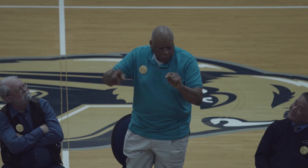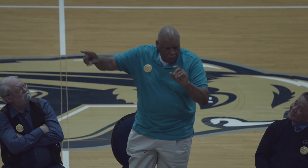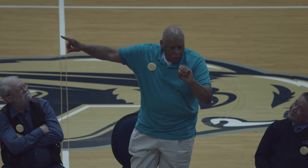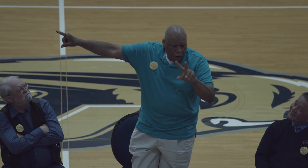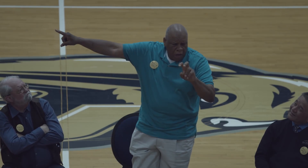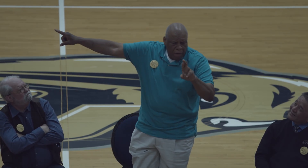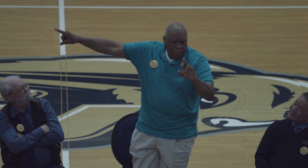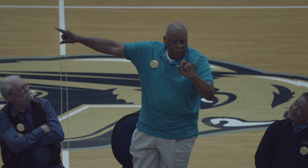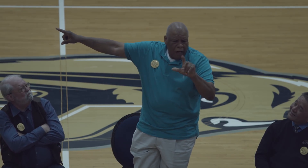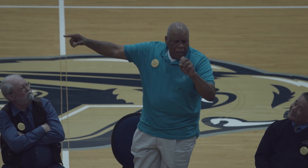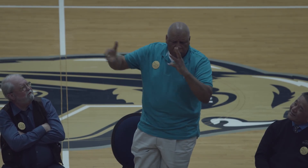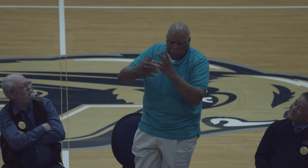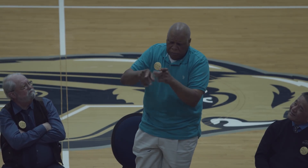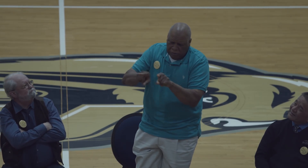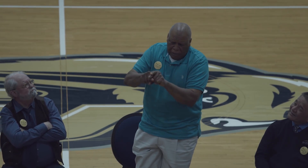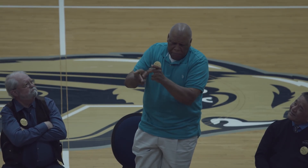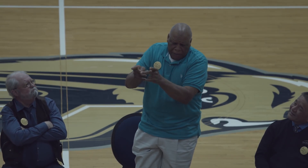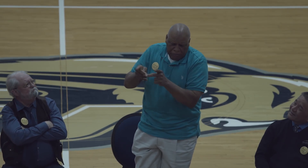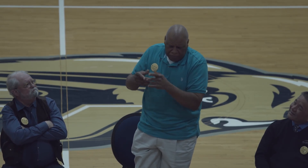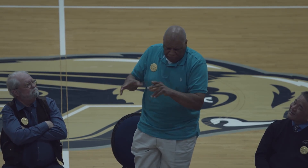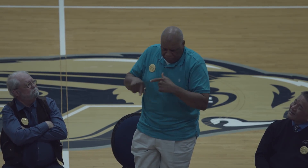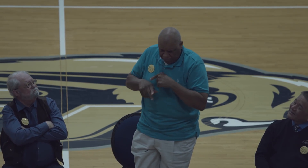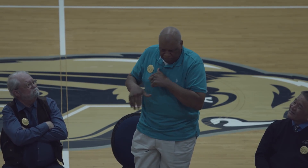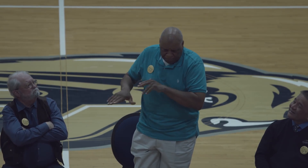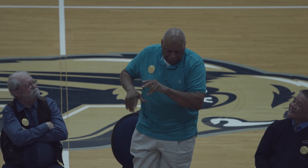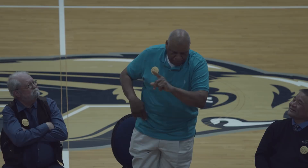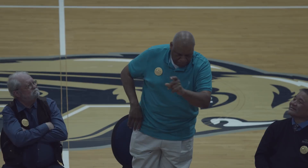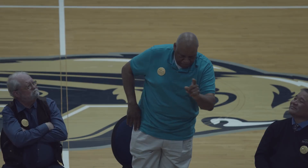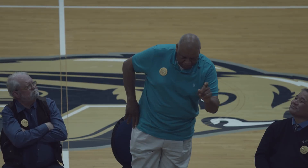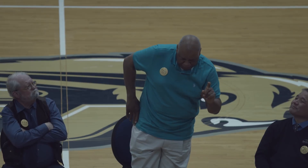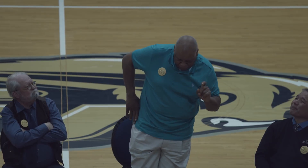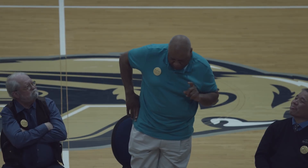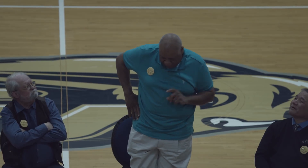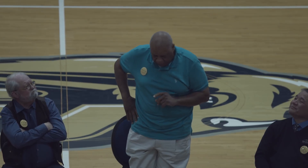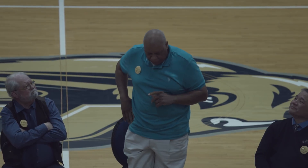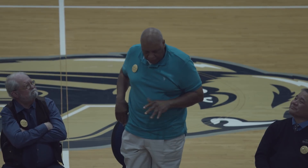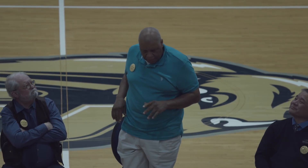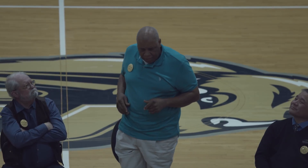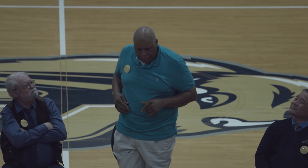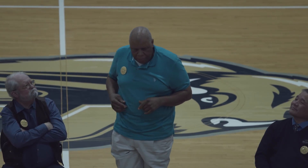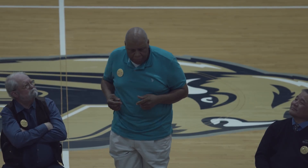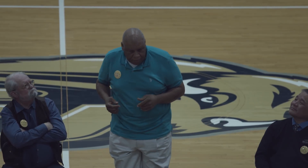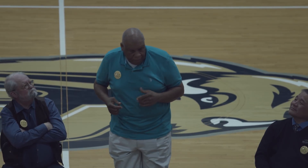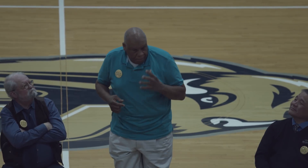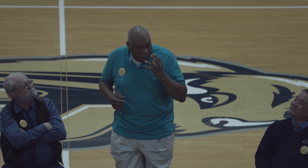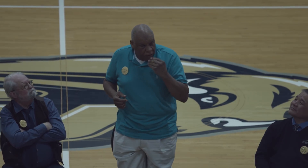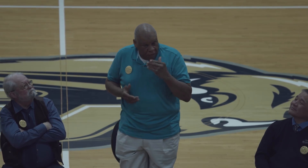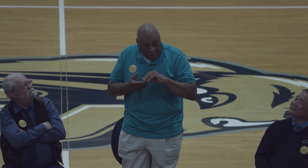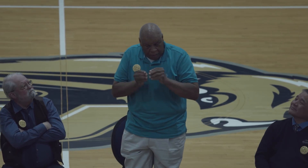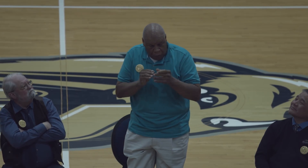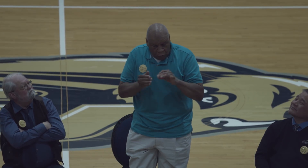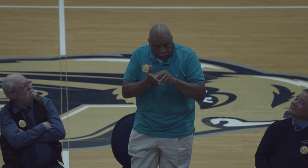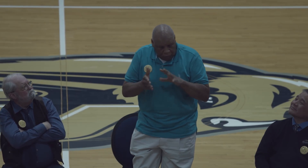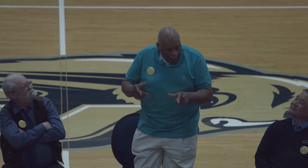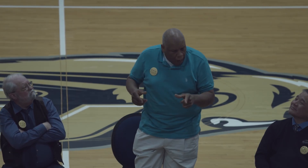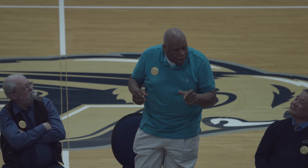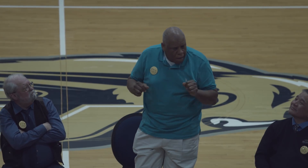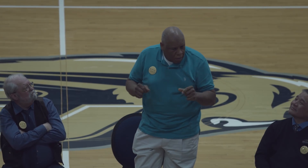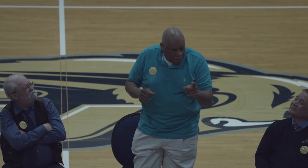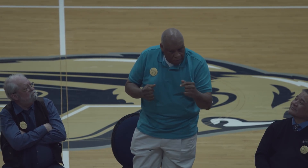I went to that same overflow parking lot, and I made my way down to the front gate. There was a pretty good number of